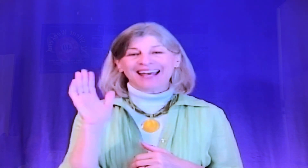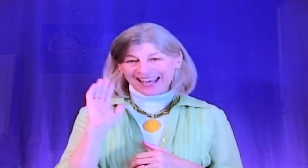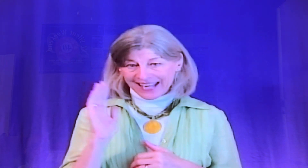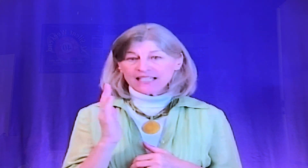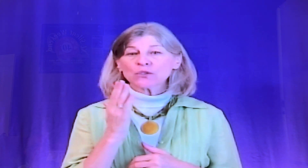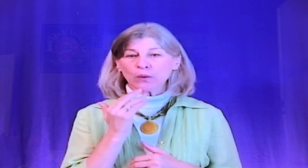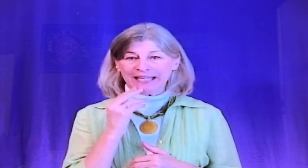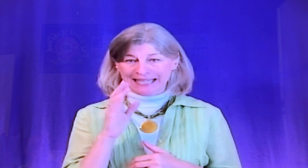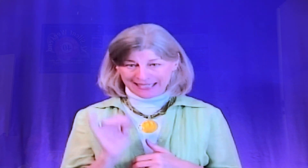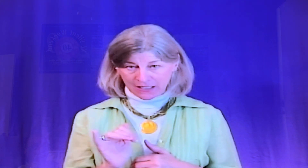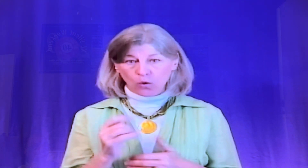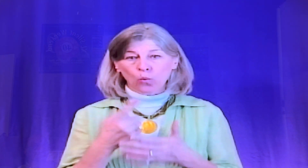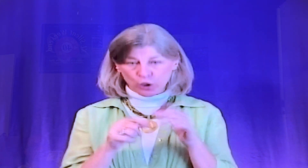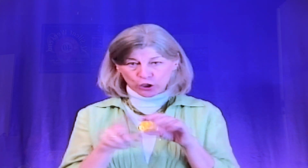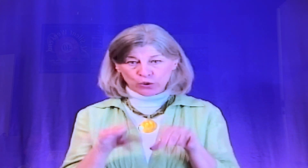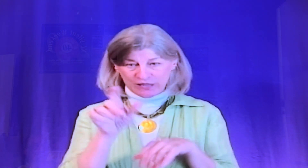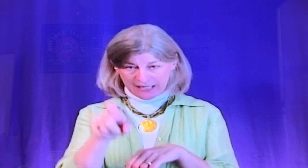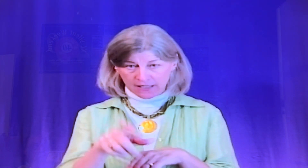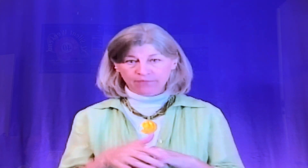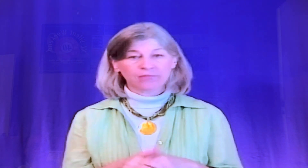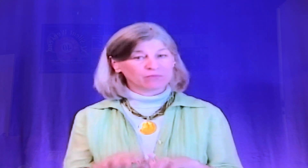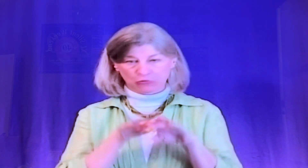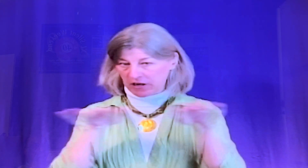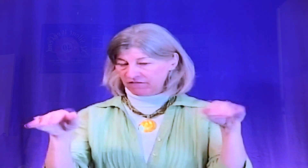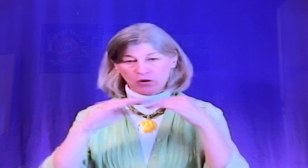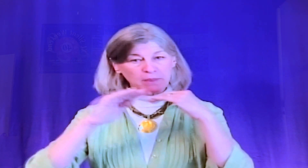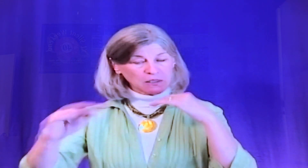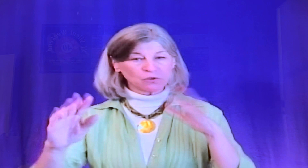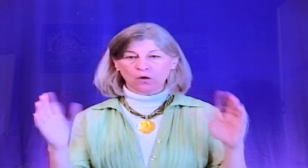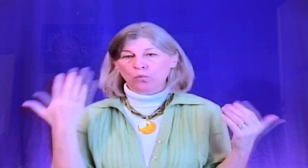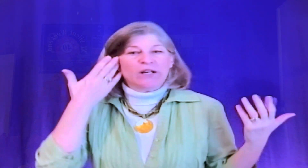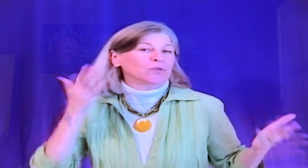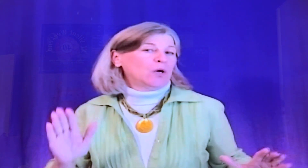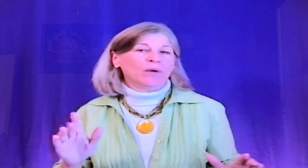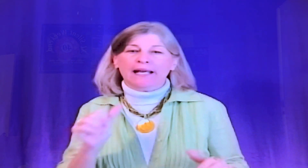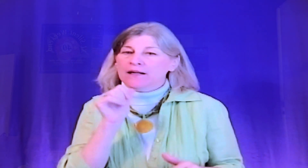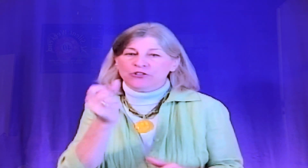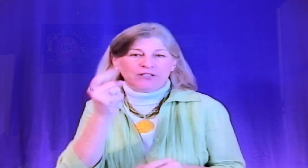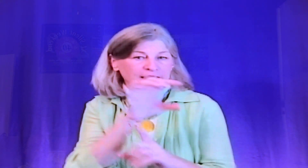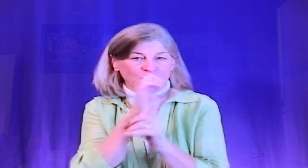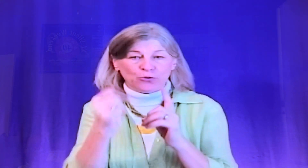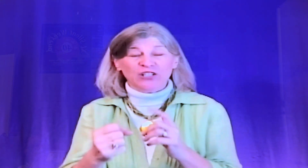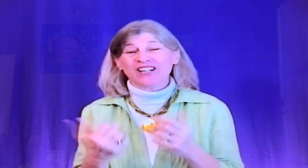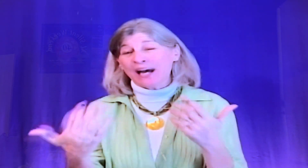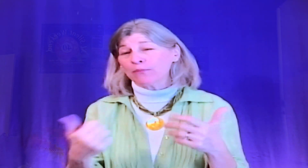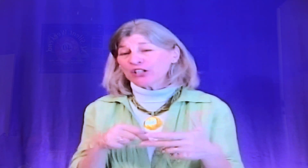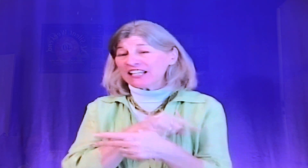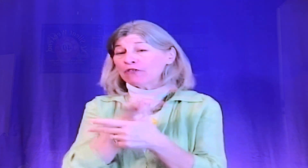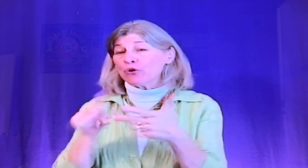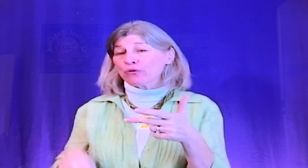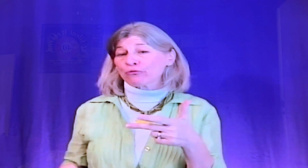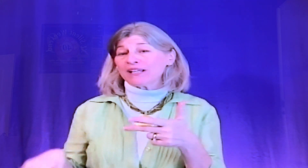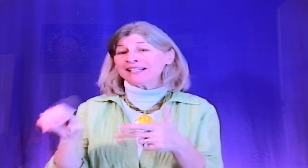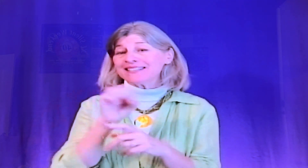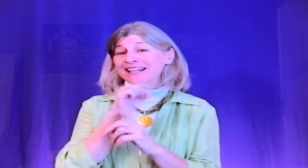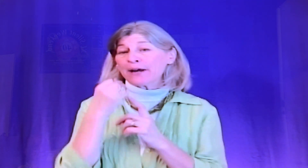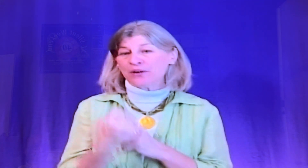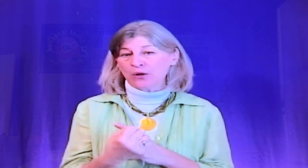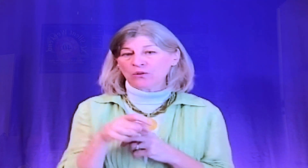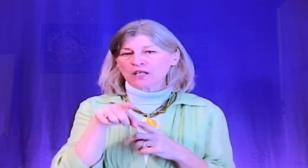Hey sweetie, what do you need? Great, very monotone, we don't know, we can't understand the situation. Now I'm going to give you 3 scenarios and